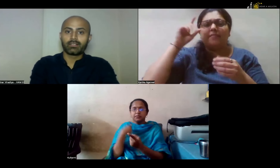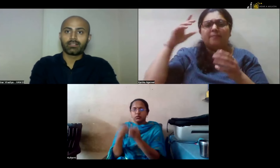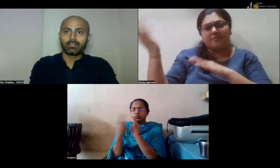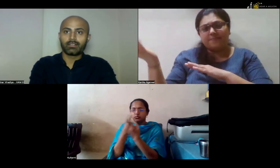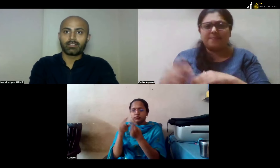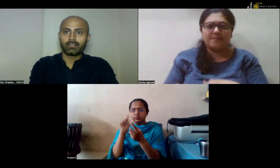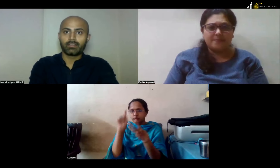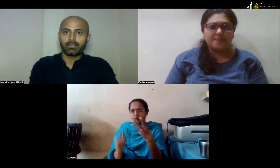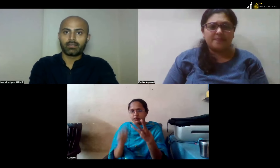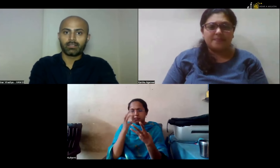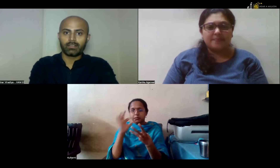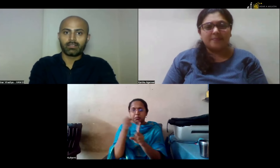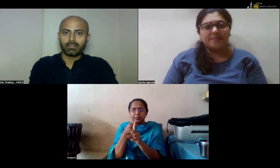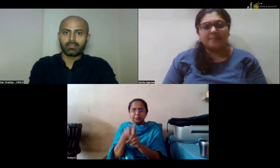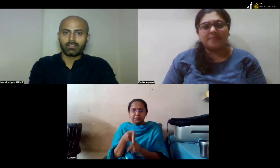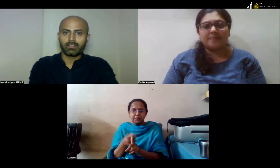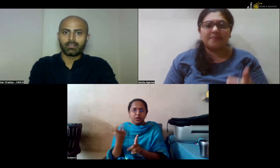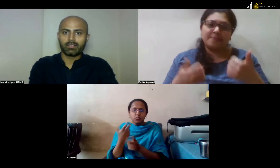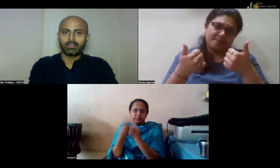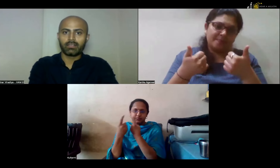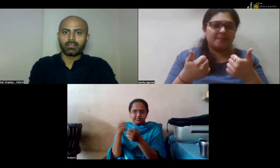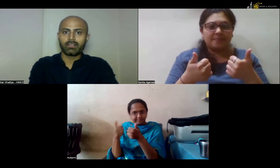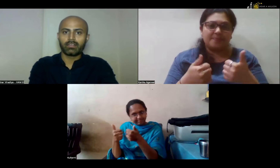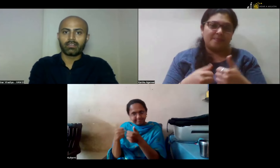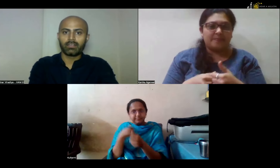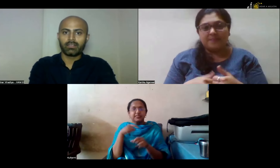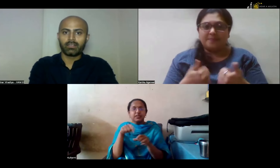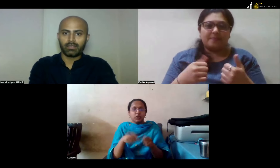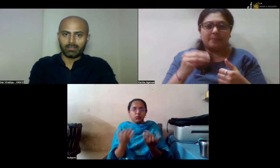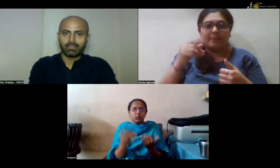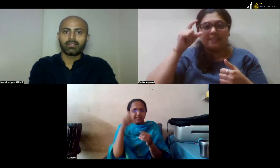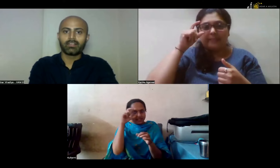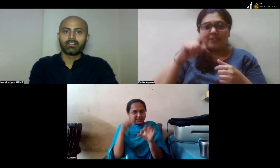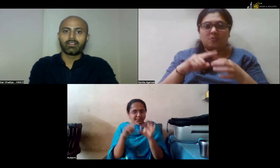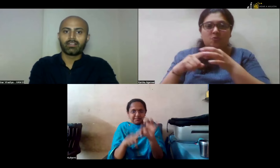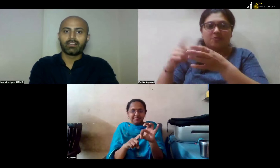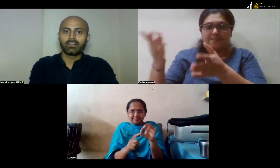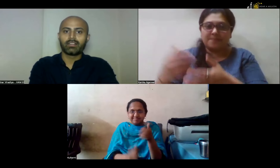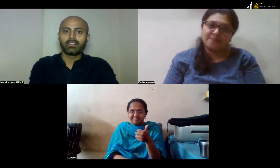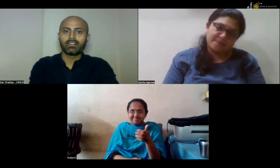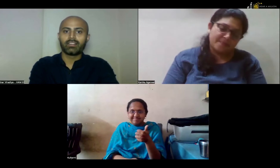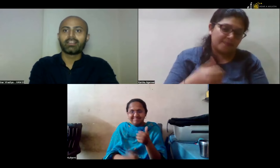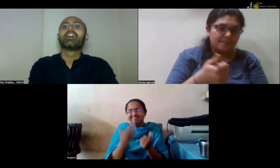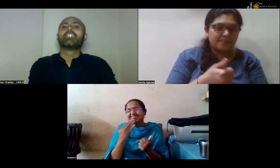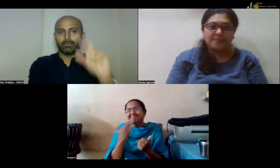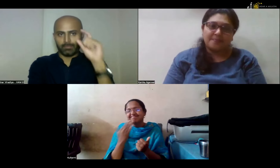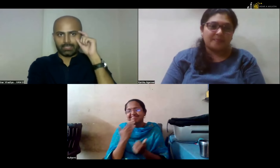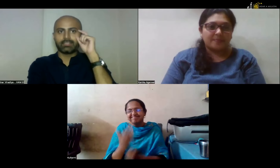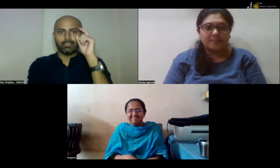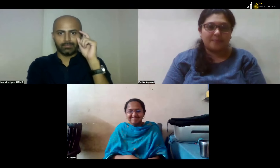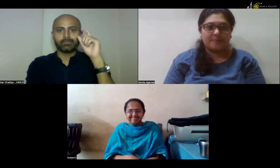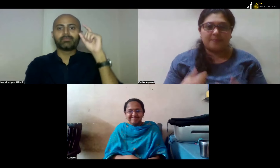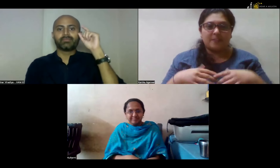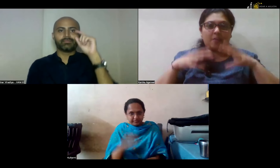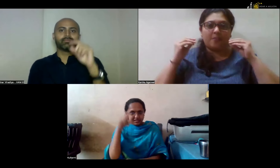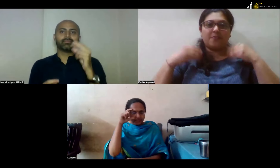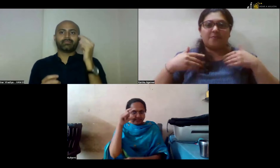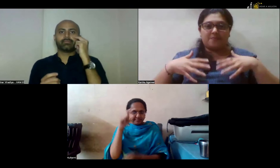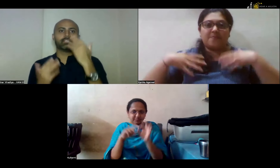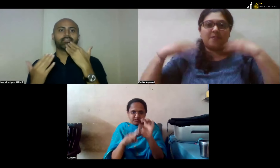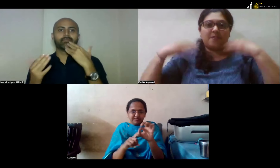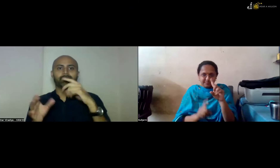which I am actually going to talk to you later about. I can connect with you later, but at this point of time, I want to question Sibaji. Okay,